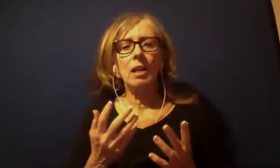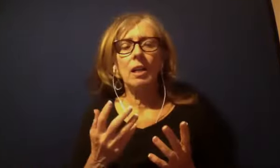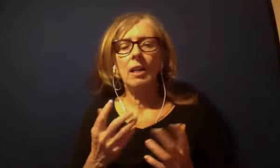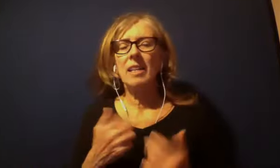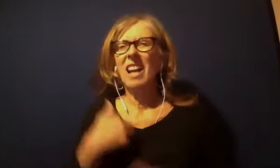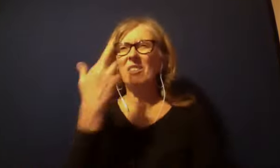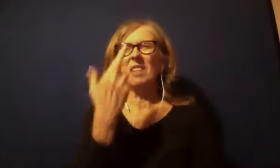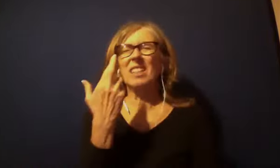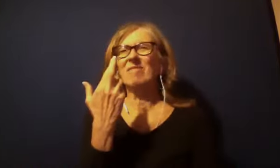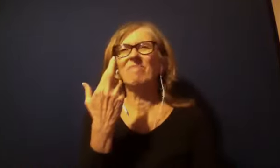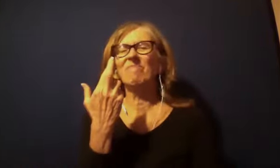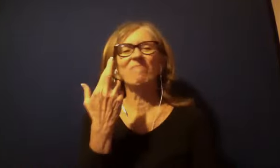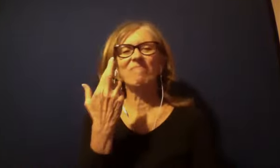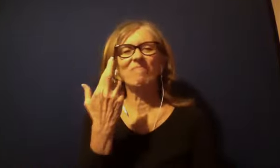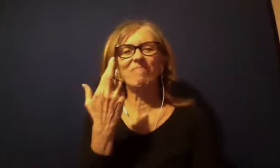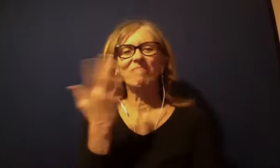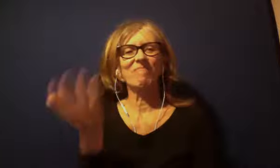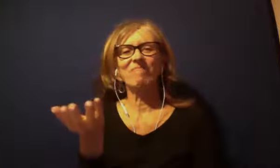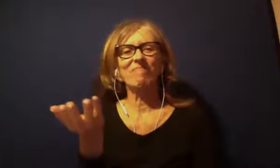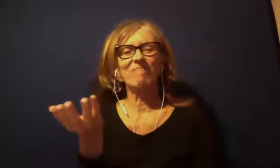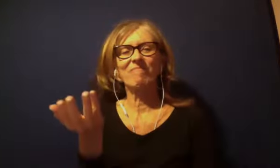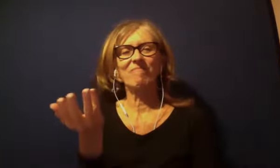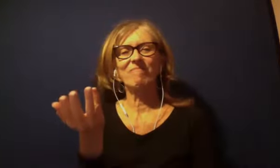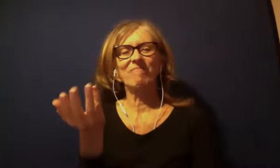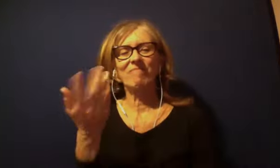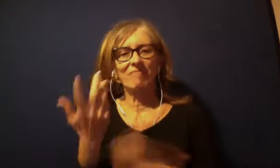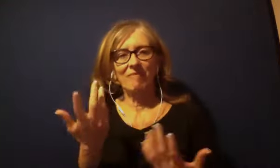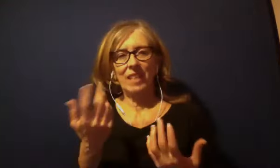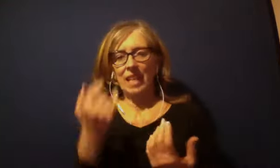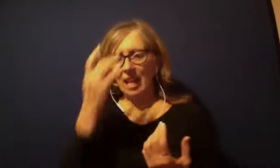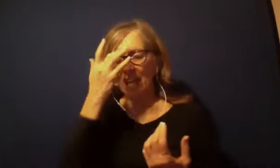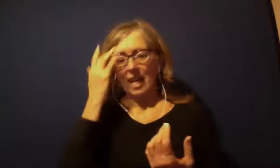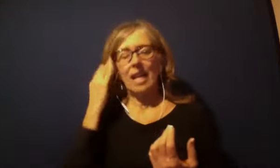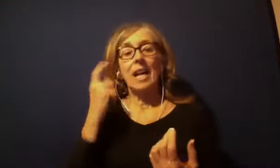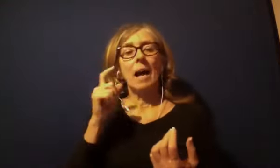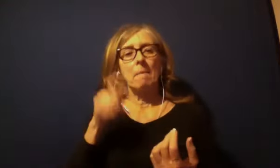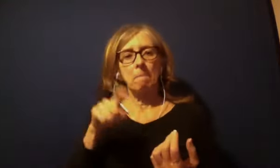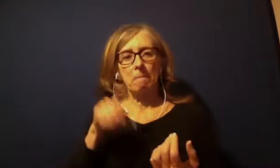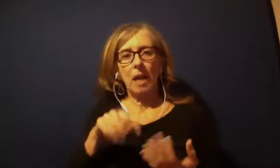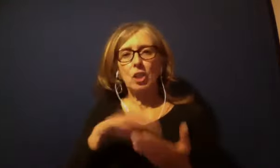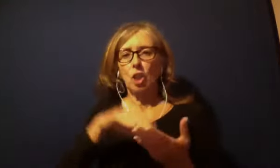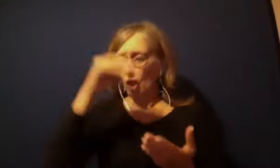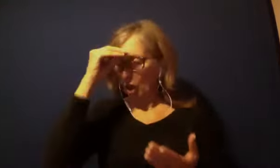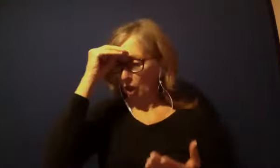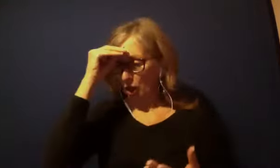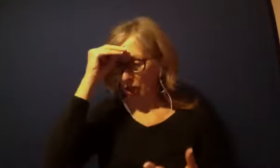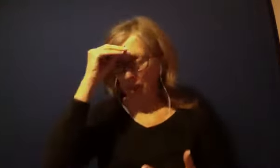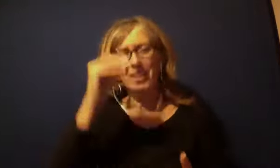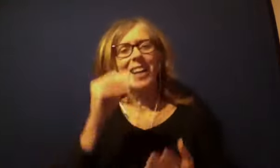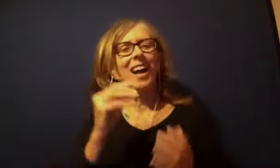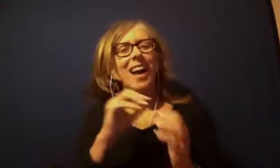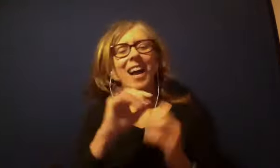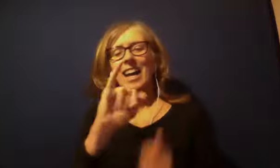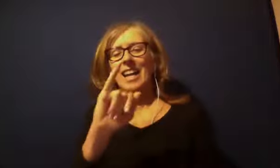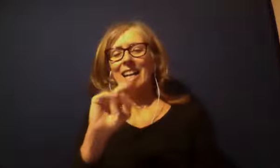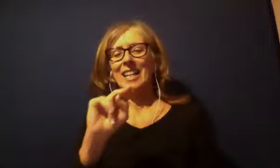look, I thought, in order for me to learn intimacy, I better do acro yoga, because we get to touch bodies and we get to sort